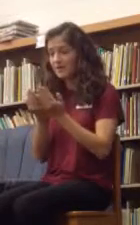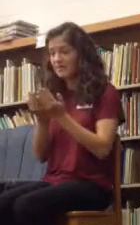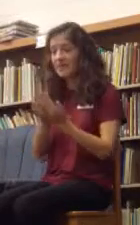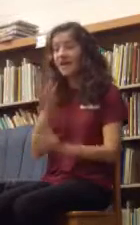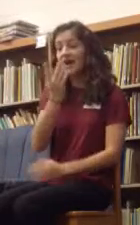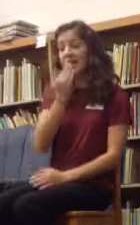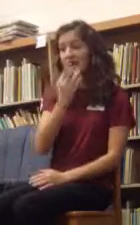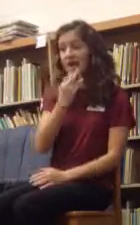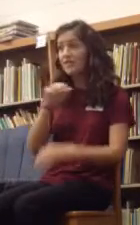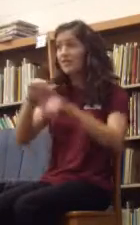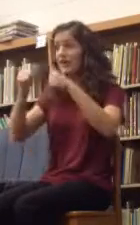and days of the week.